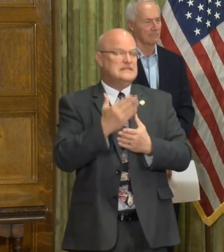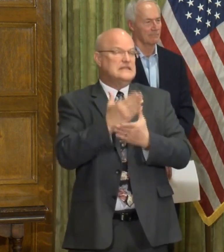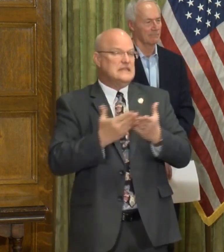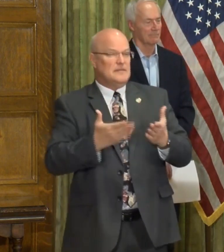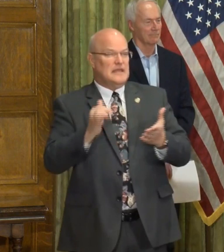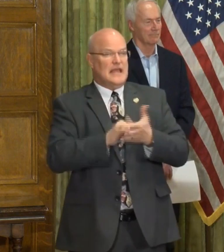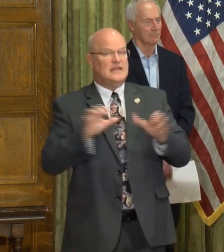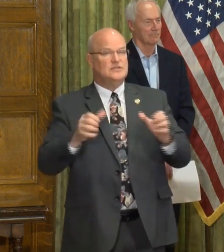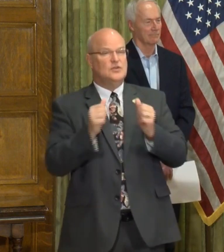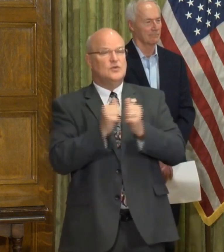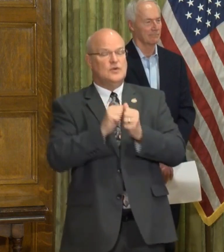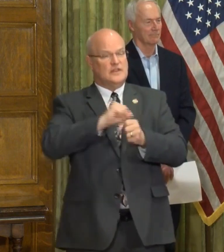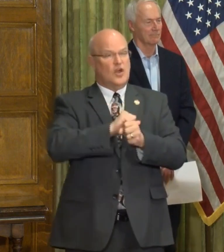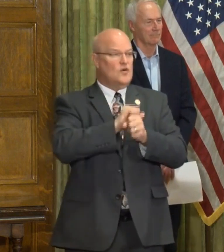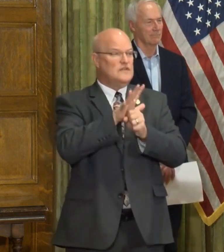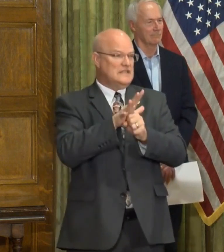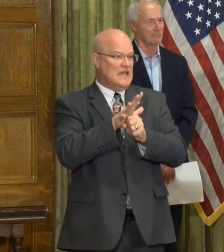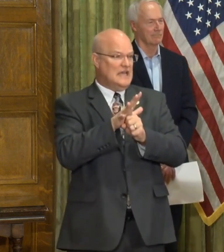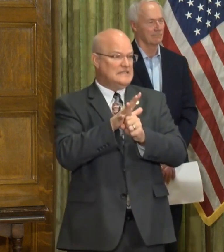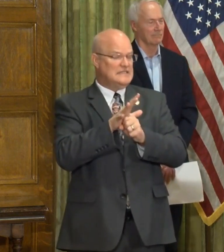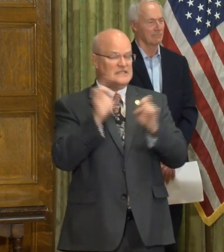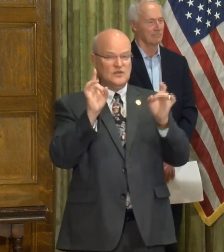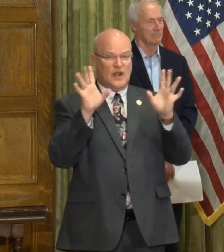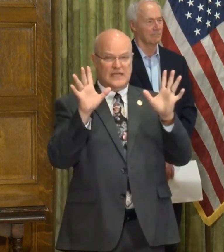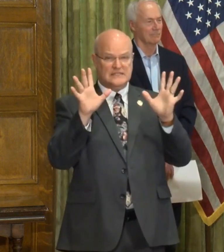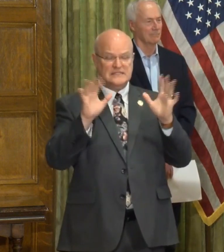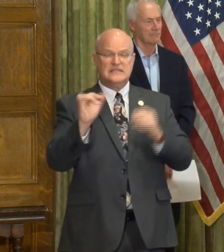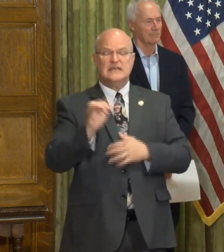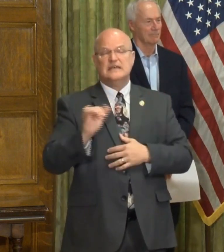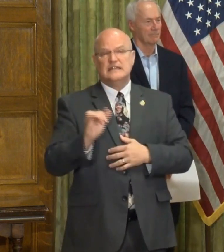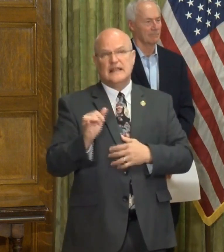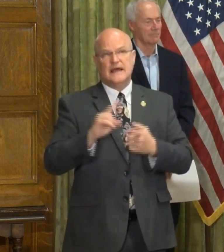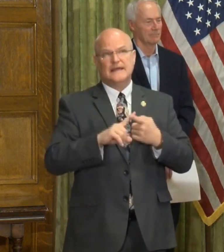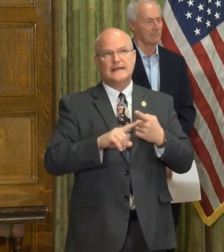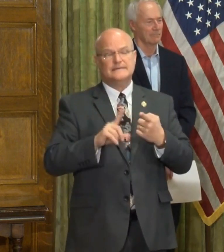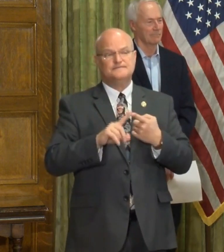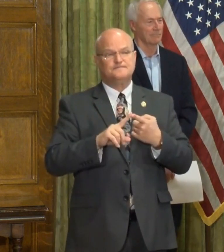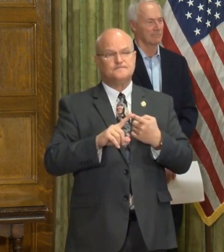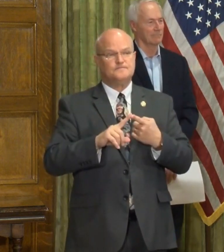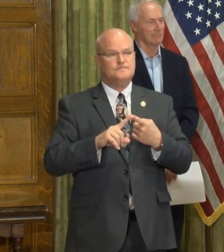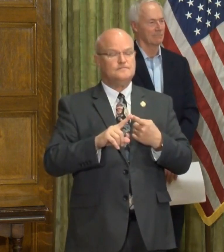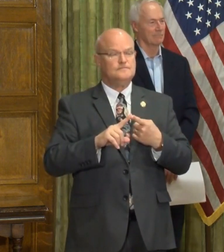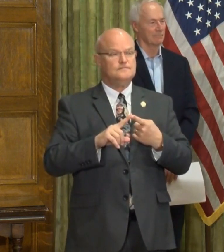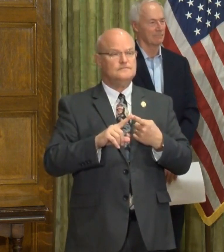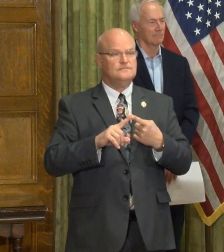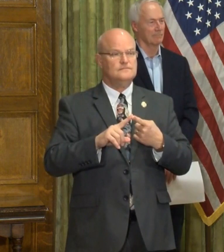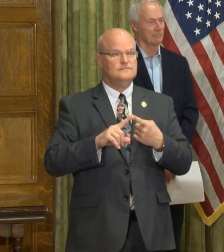certain commodities that have to do with this COVID-19 crisis, such as